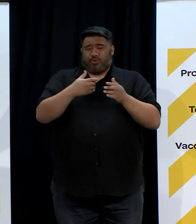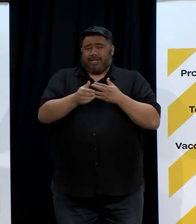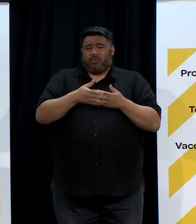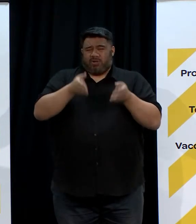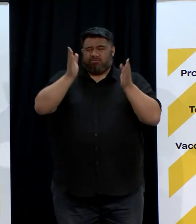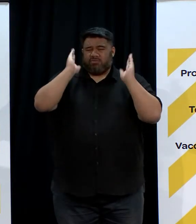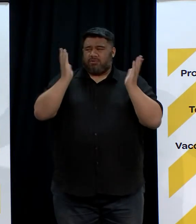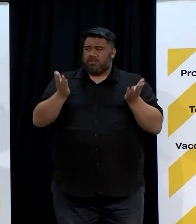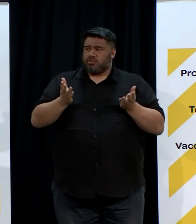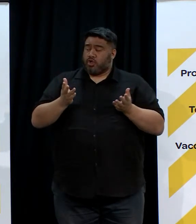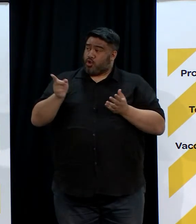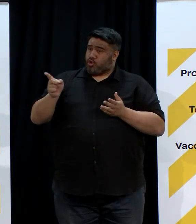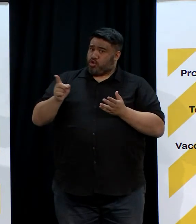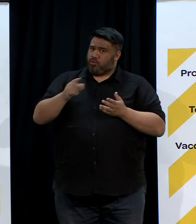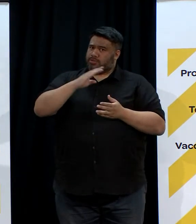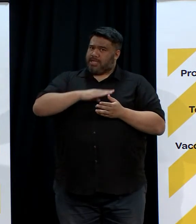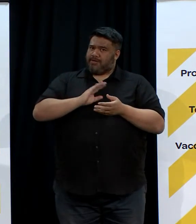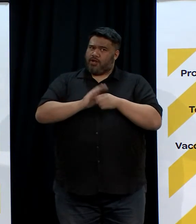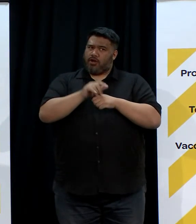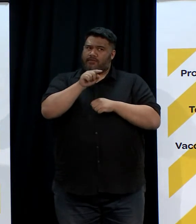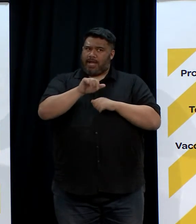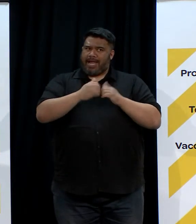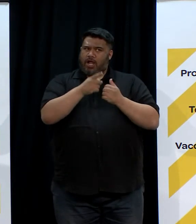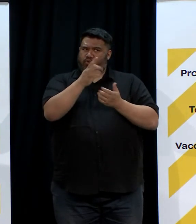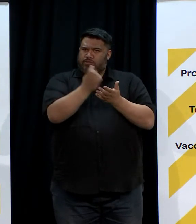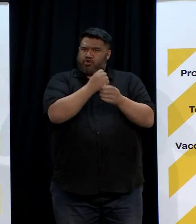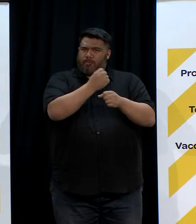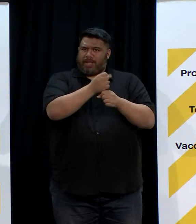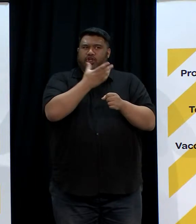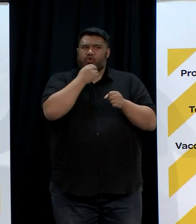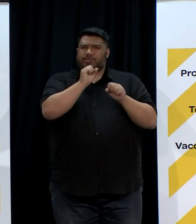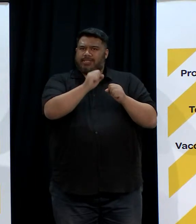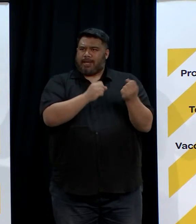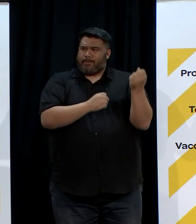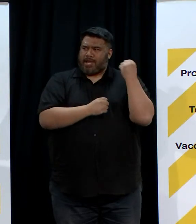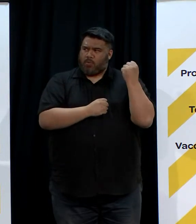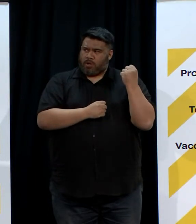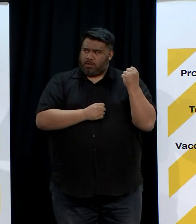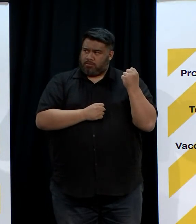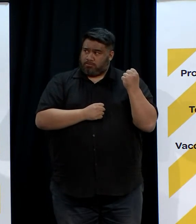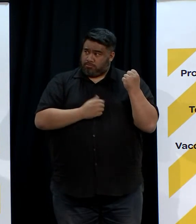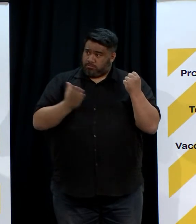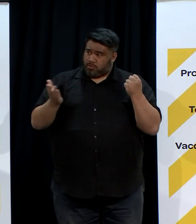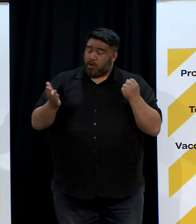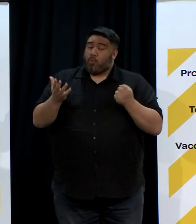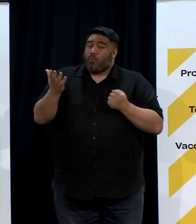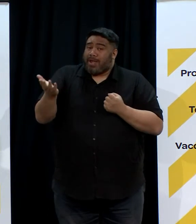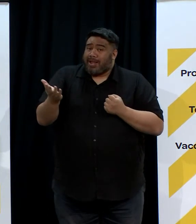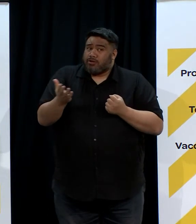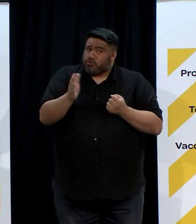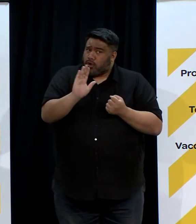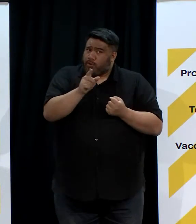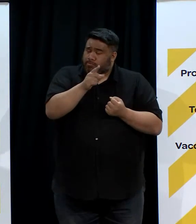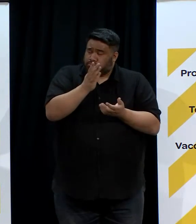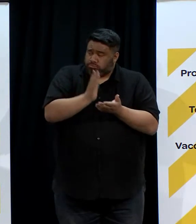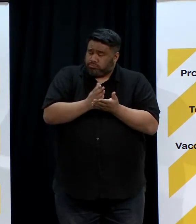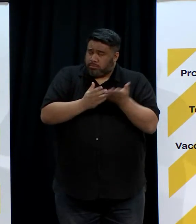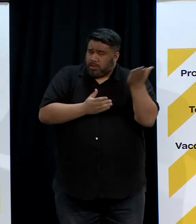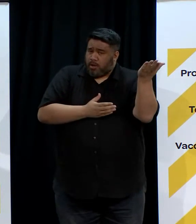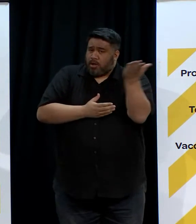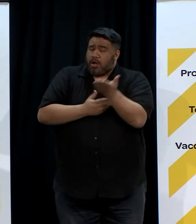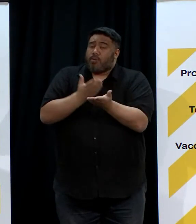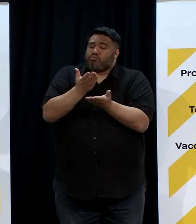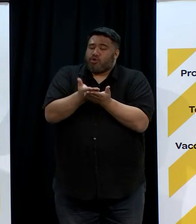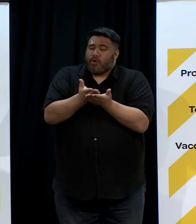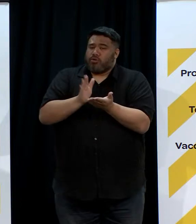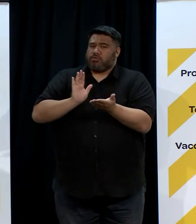with the way it is exercising that power. Look, I think again it is a proposal. I think the Reserve Bank's